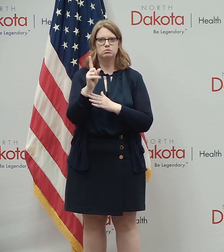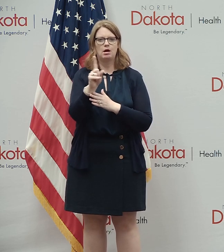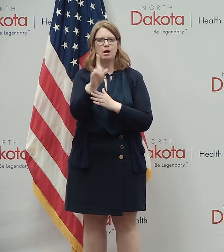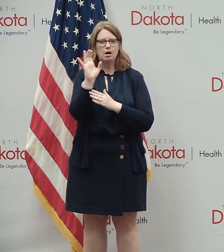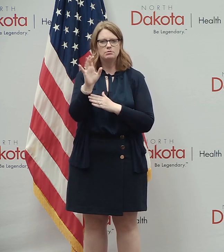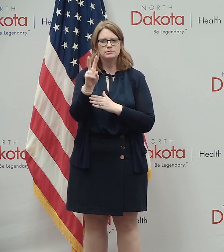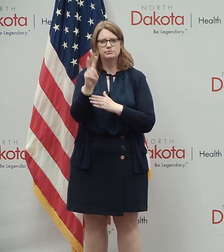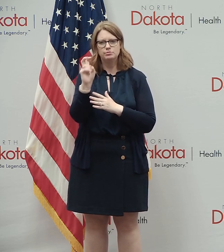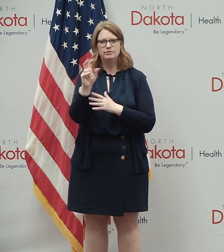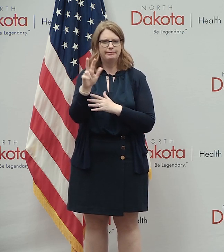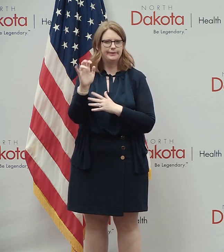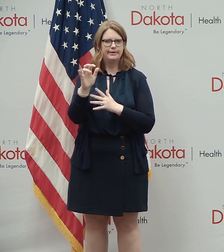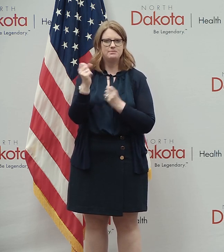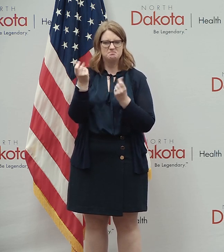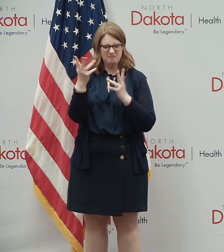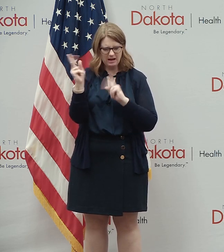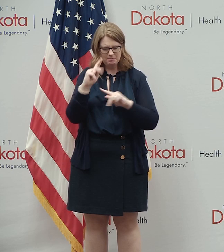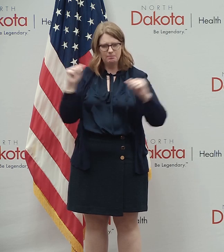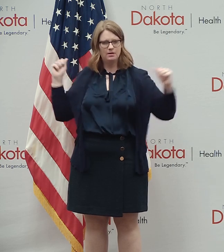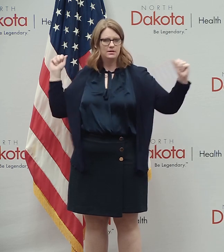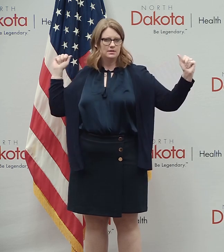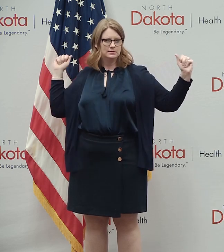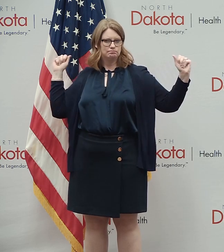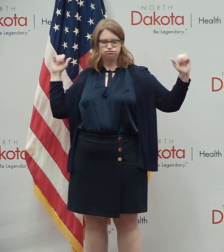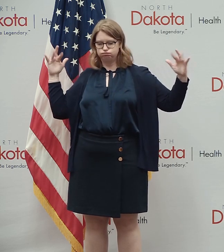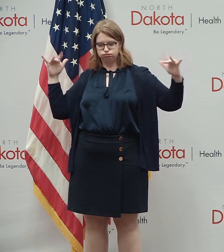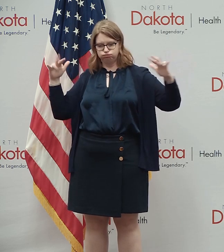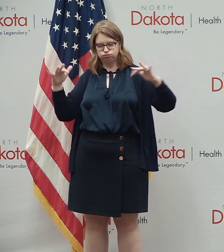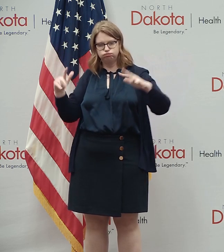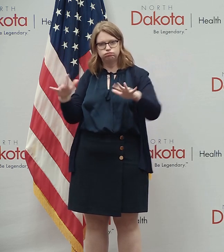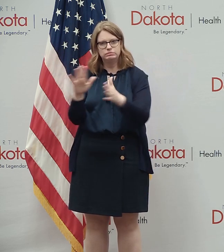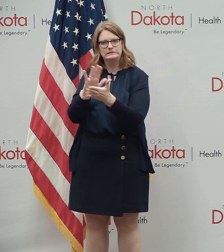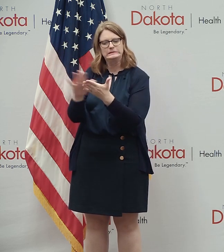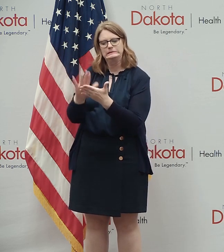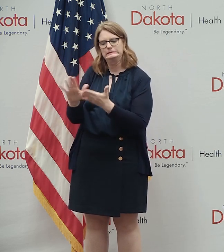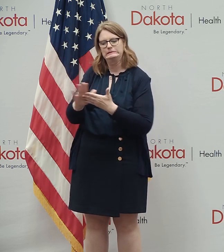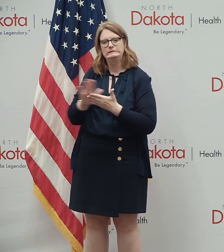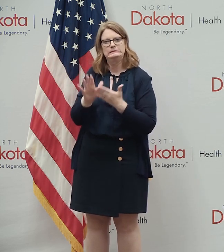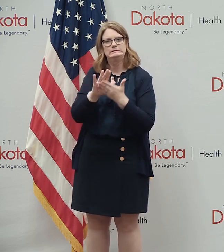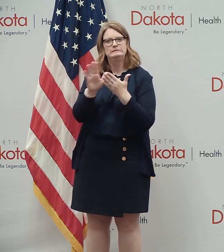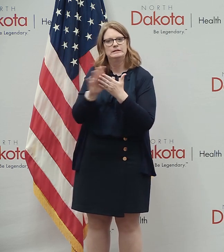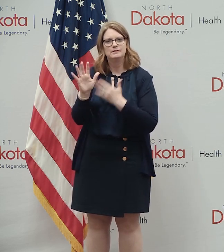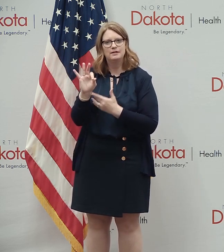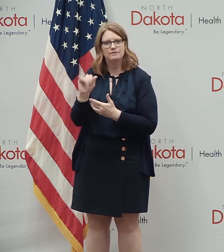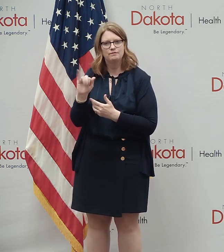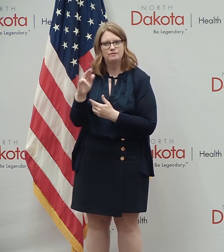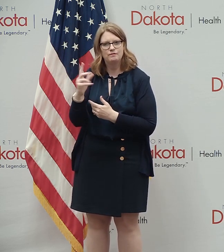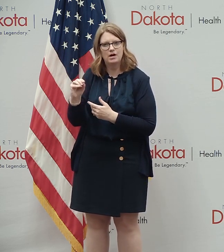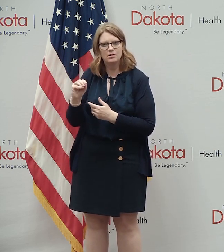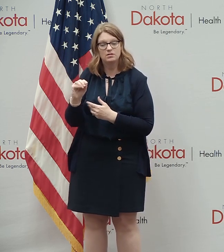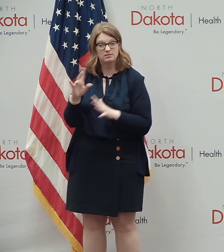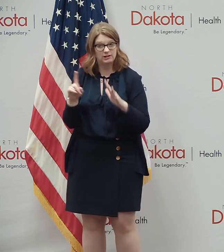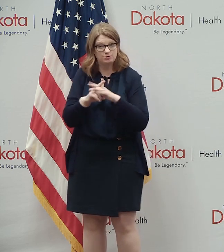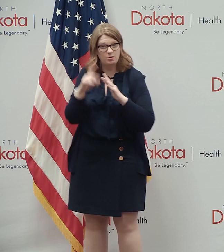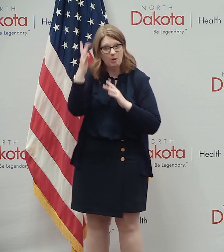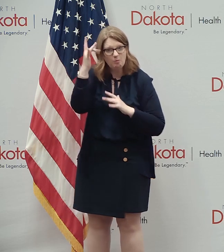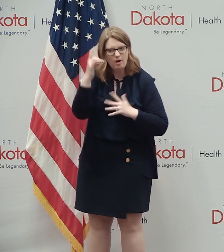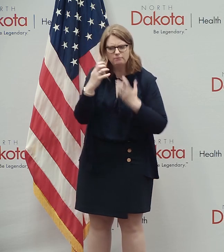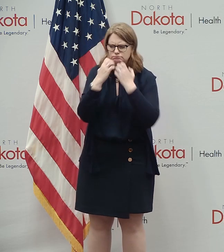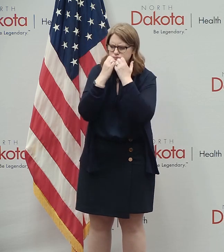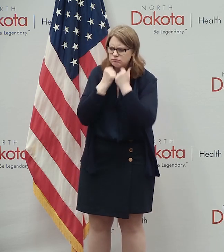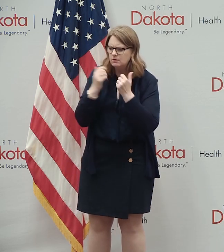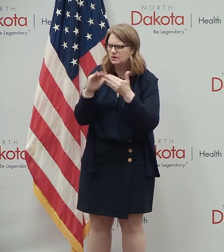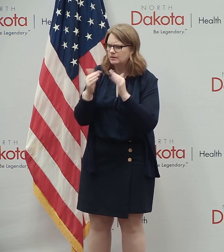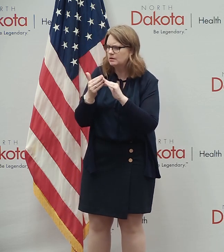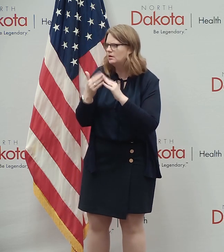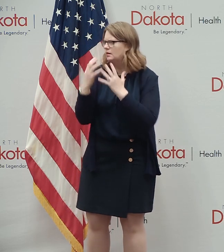come together to sweep up glass and work together, and they were there because they cared about their community, they cared about